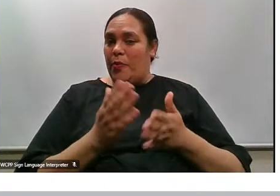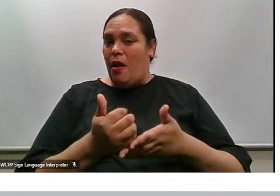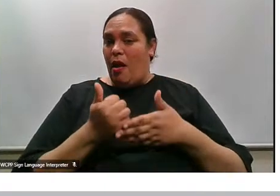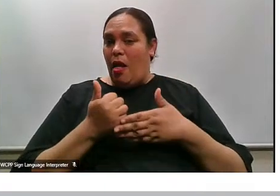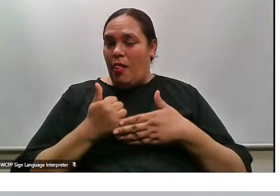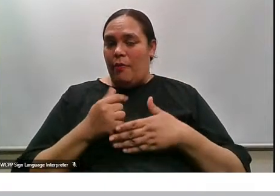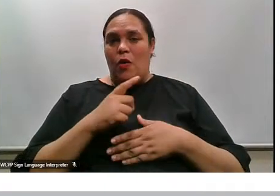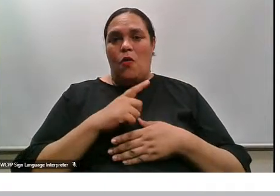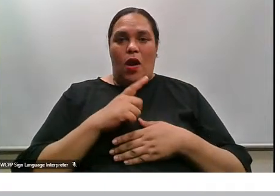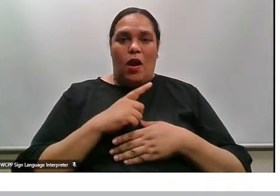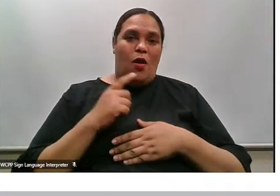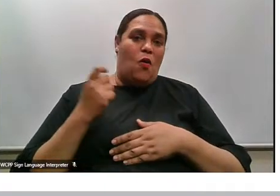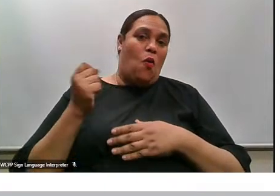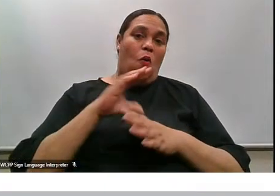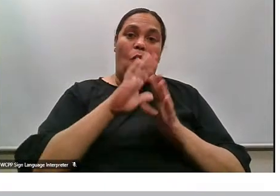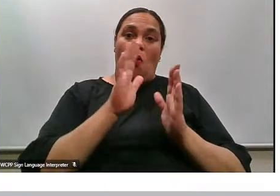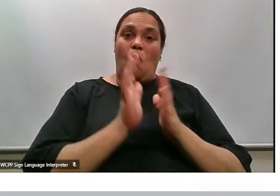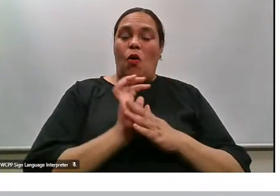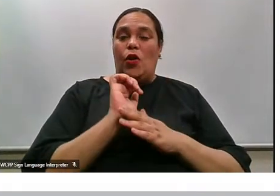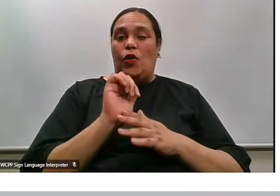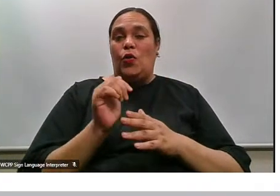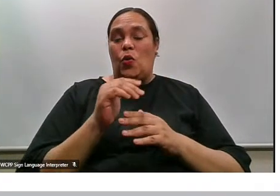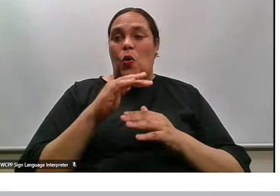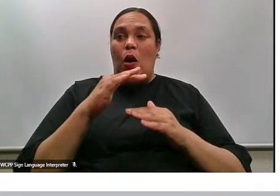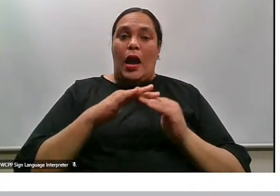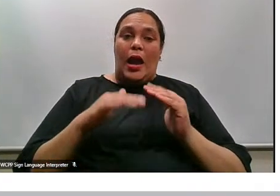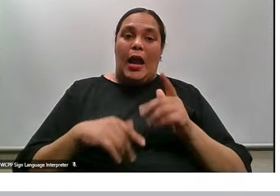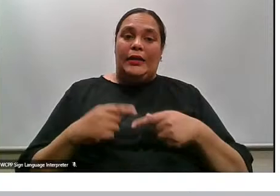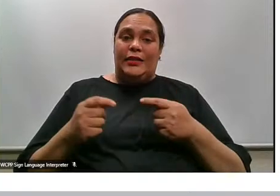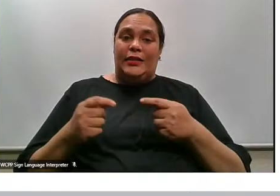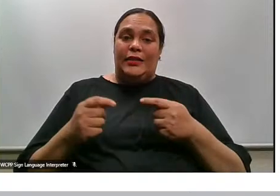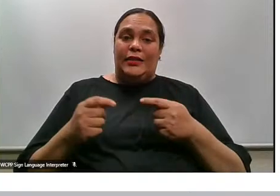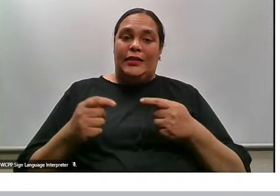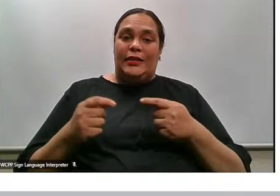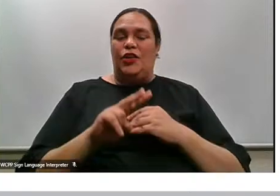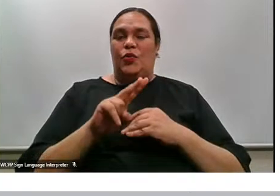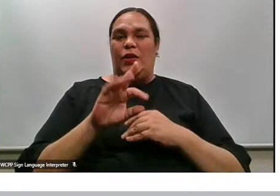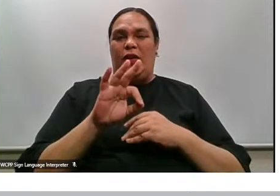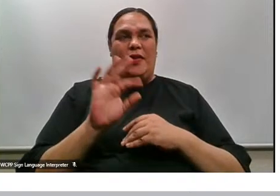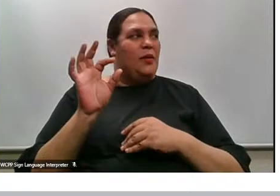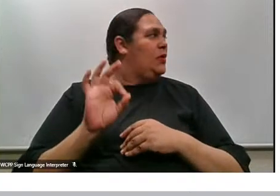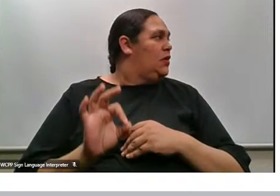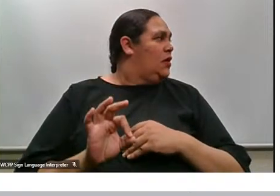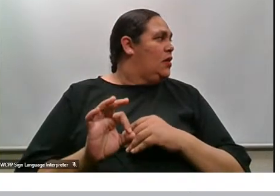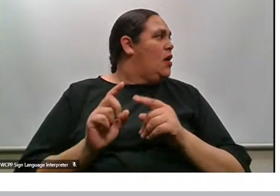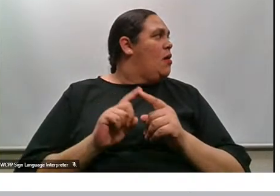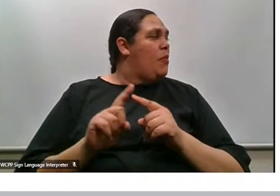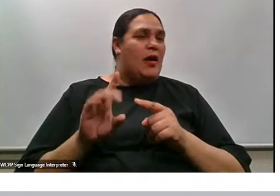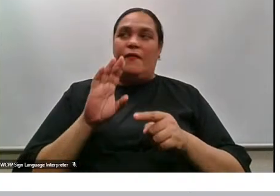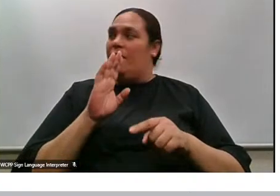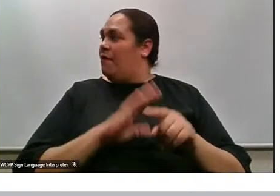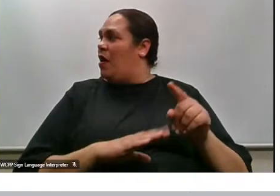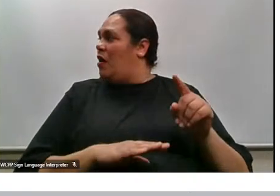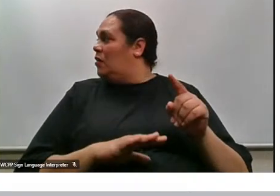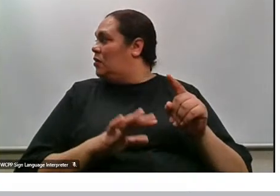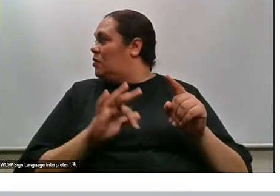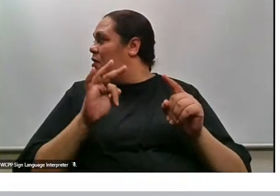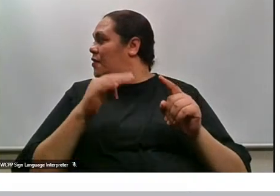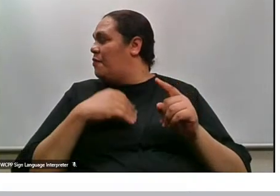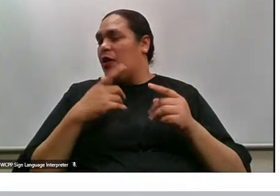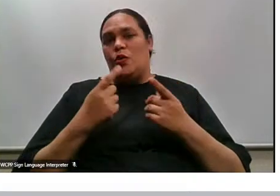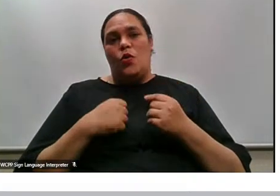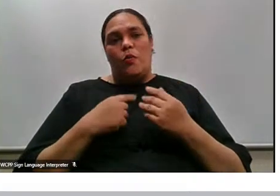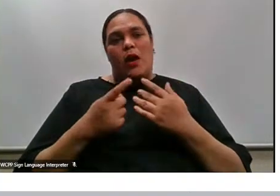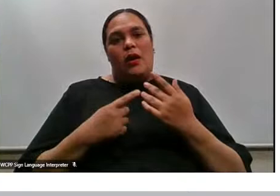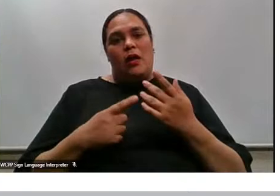because all in all, your underspending seems to be in the order of 23%. Yet fines, if I do my calculation,